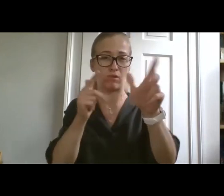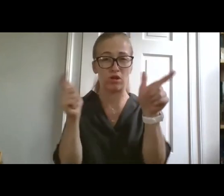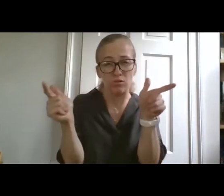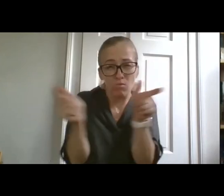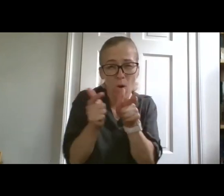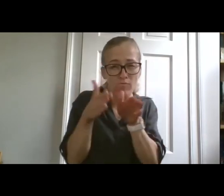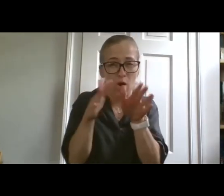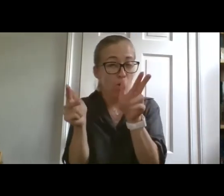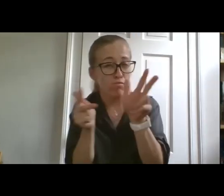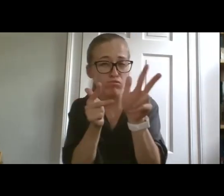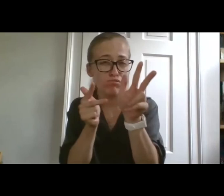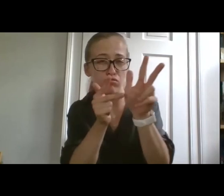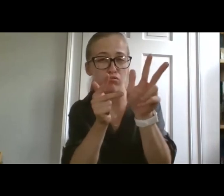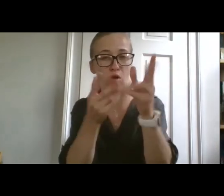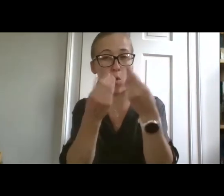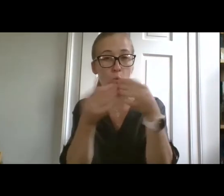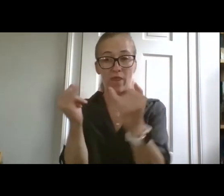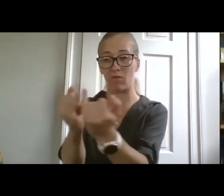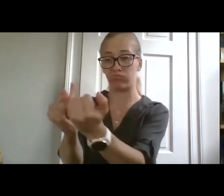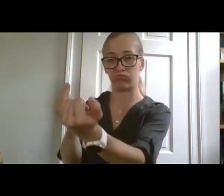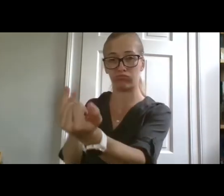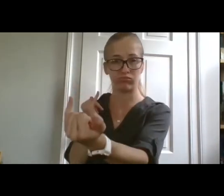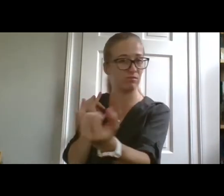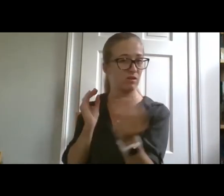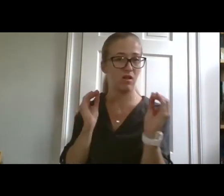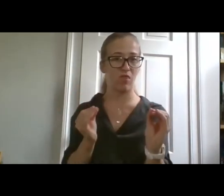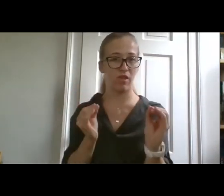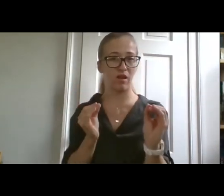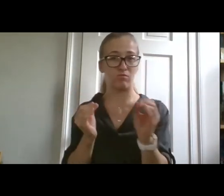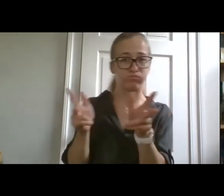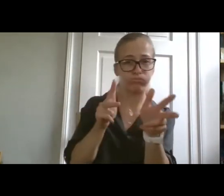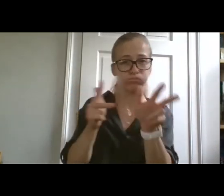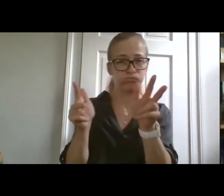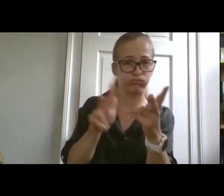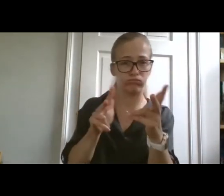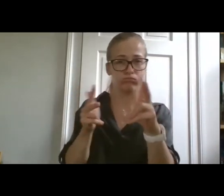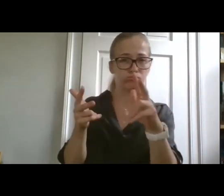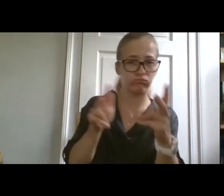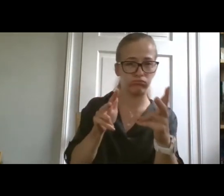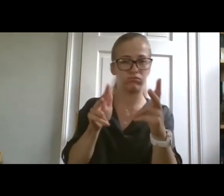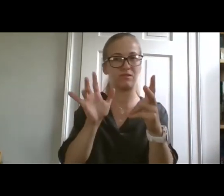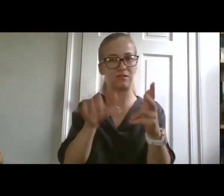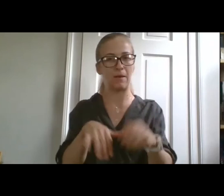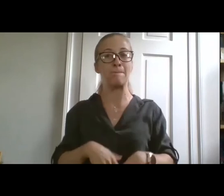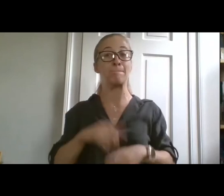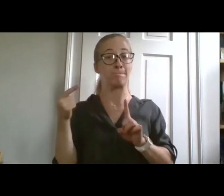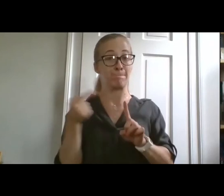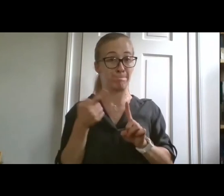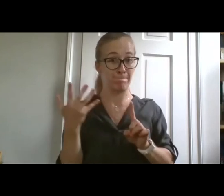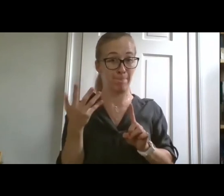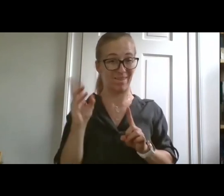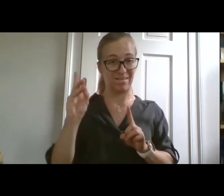cliff. There was no guardrail, and our car kept rocking ship-like with each turn. The mission of our